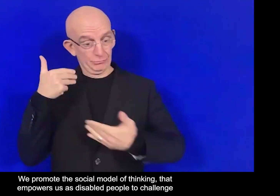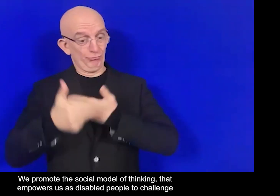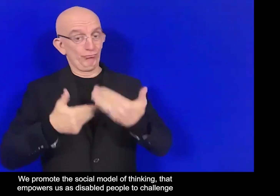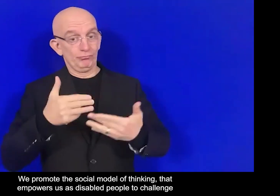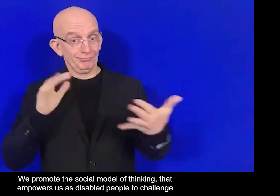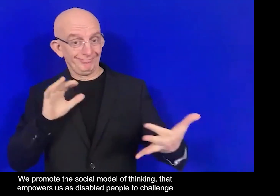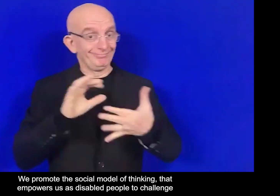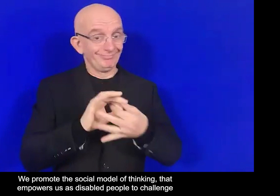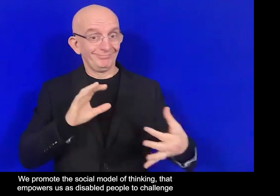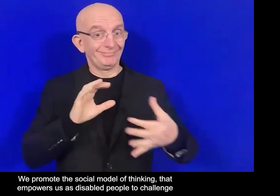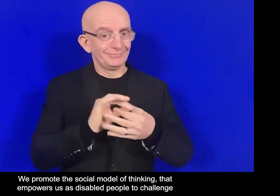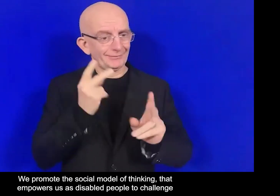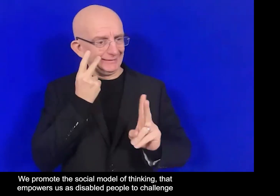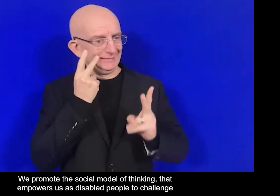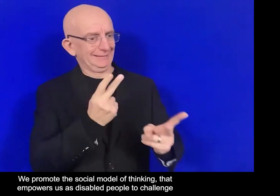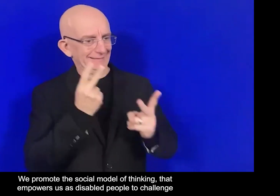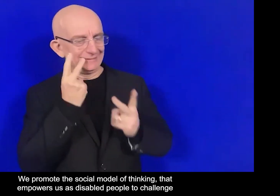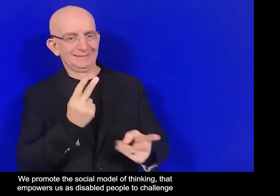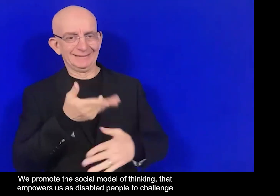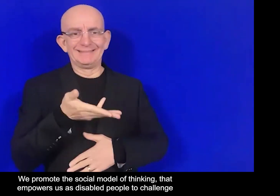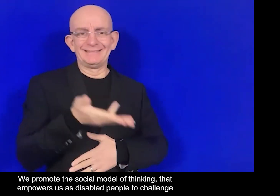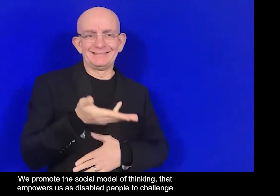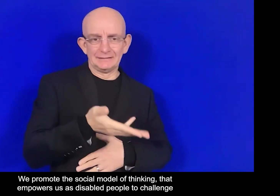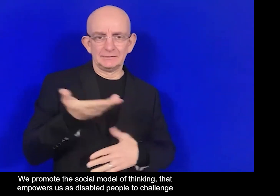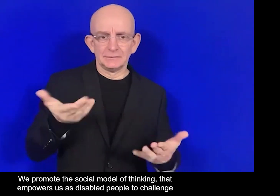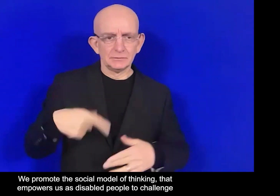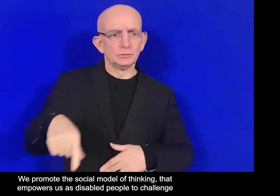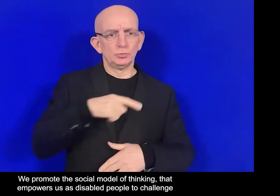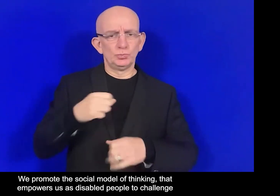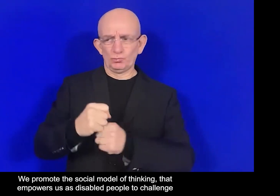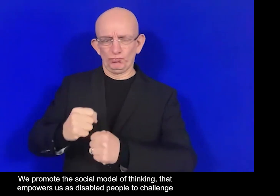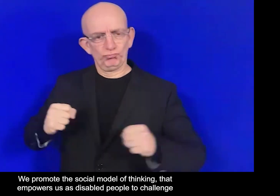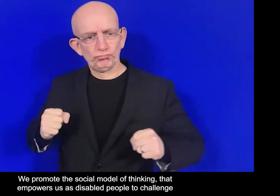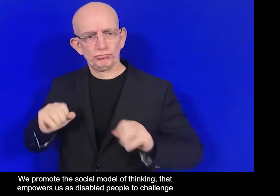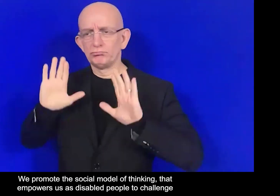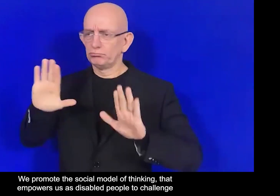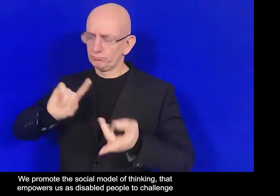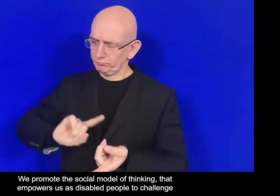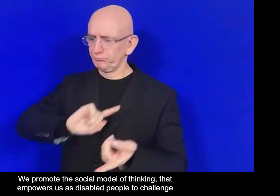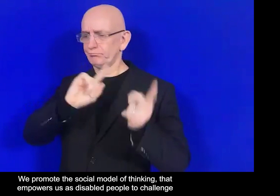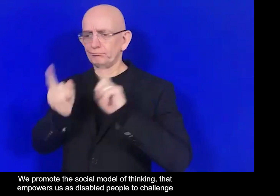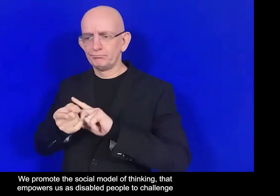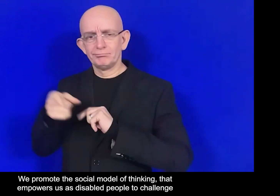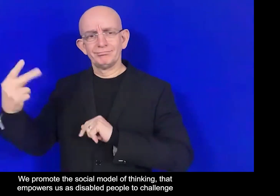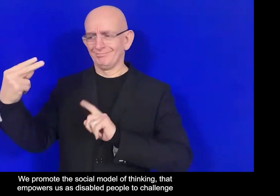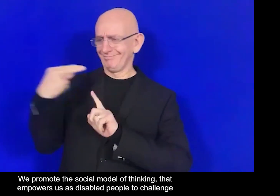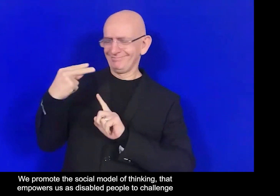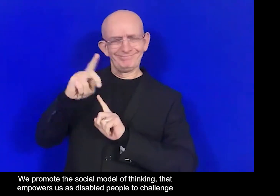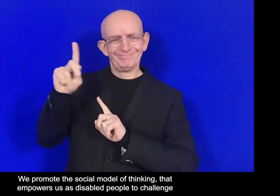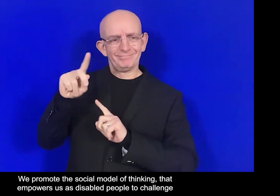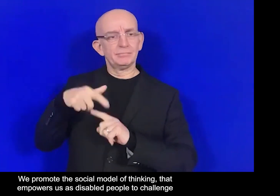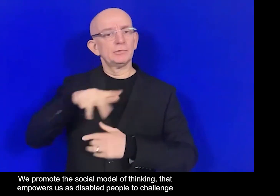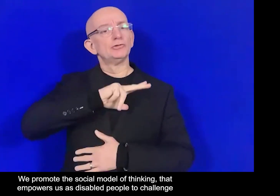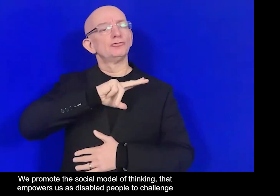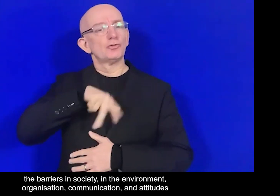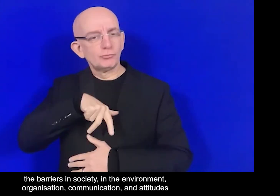We promote the social model of thinking that empowers us as disabled people